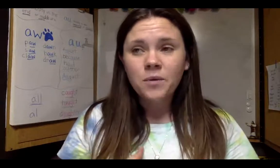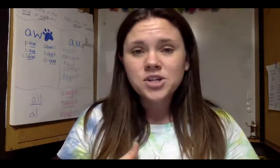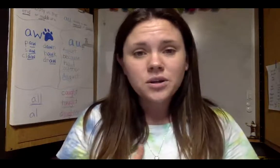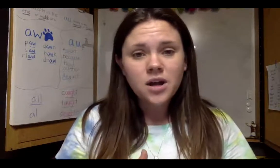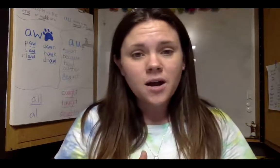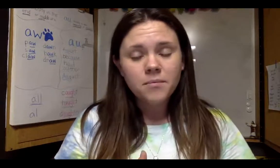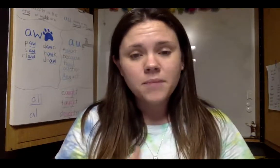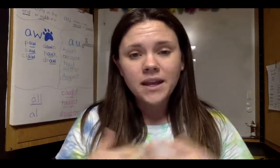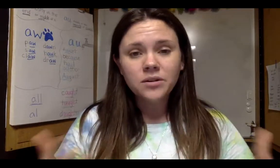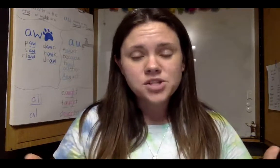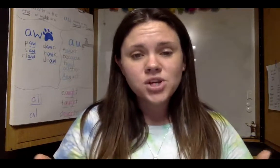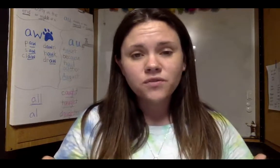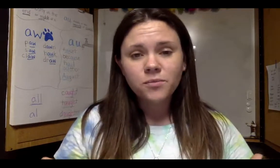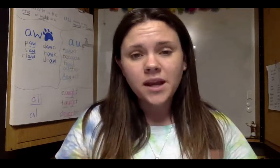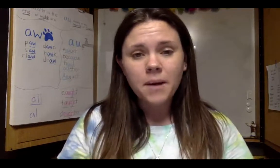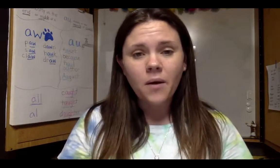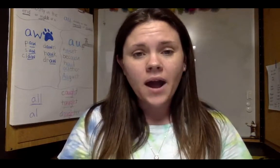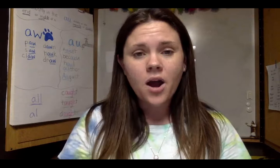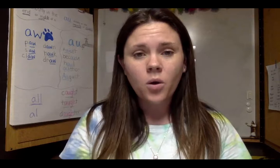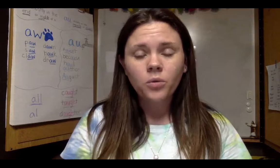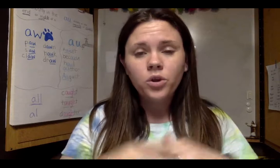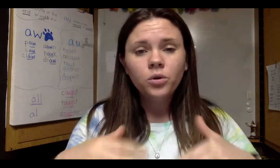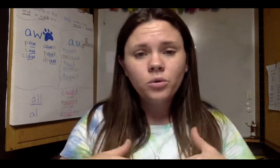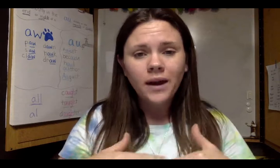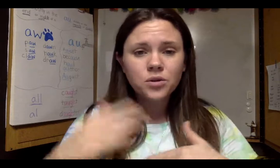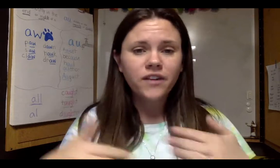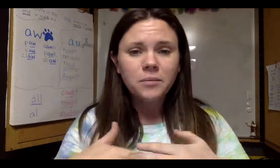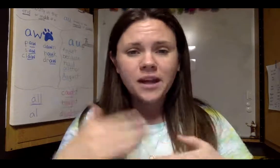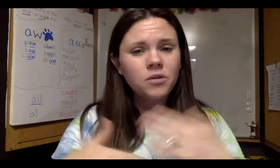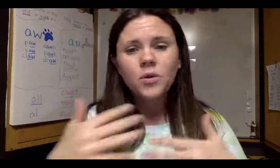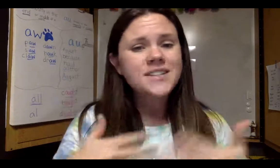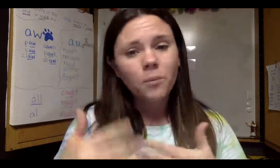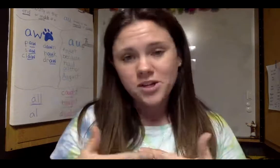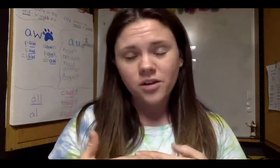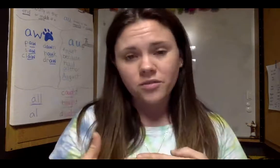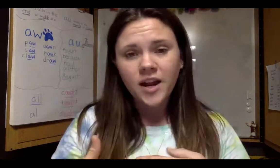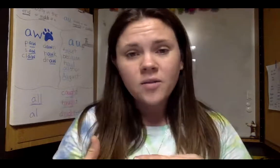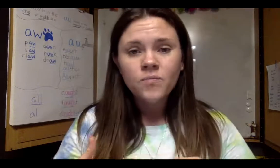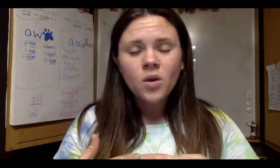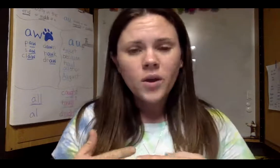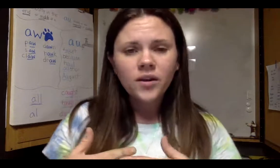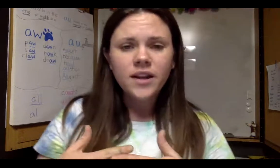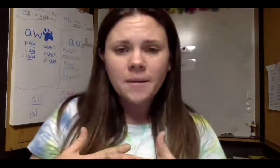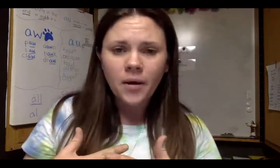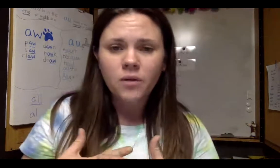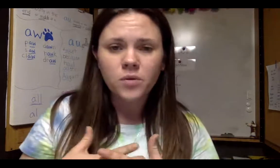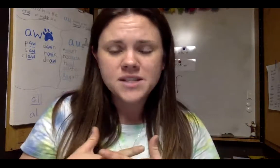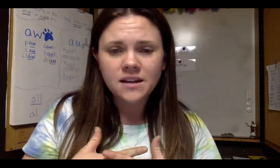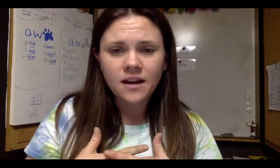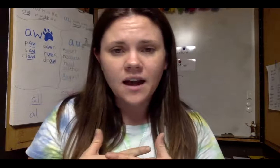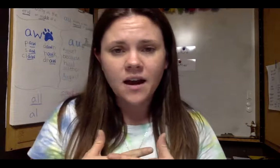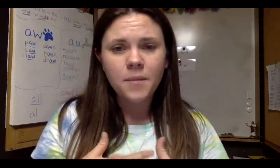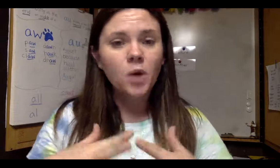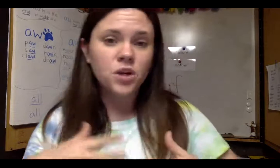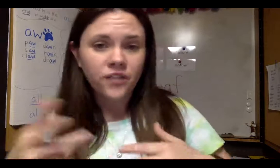I want you to make an illustration for me about how you and your family, how you guys help each other, right? We heard a lot about how